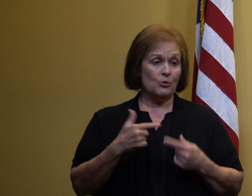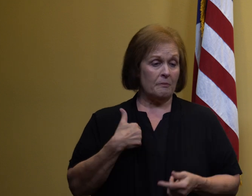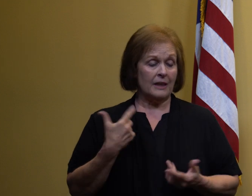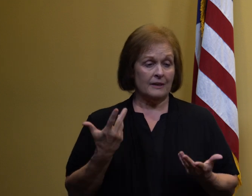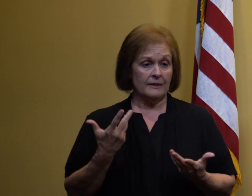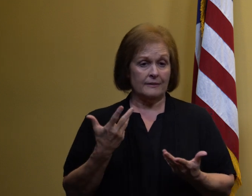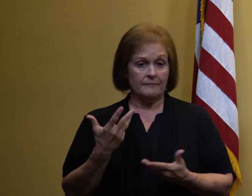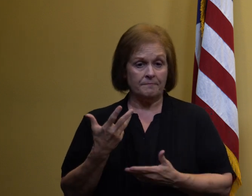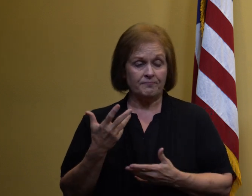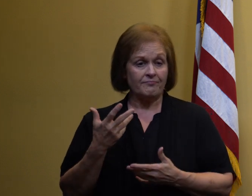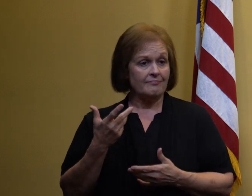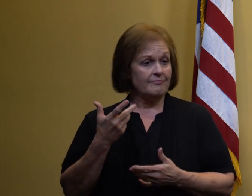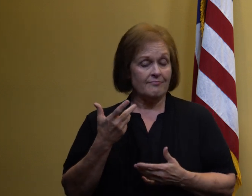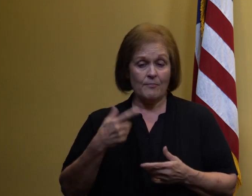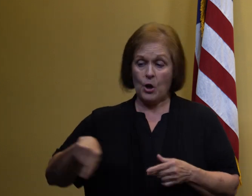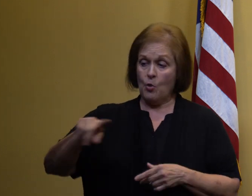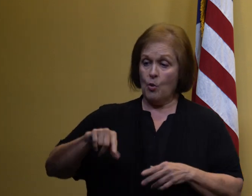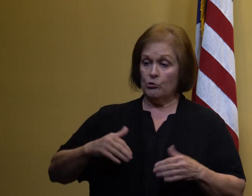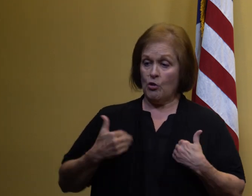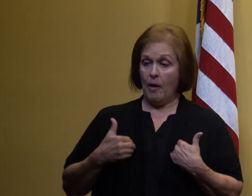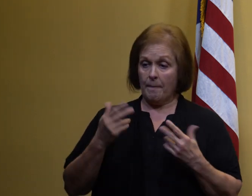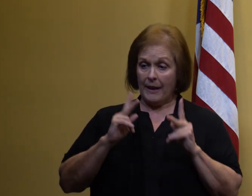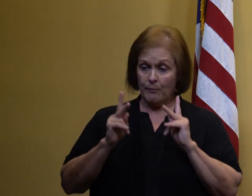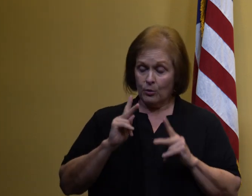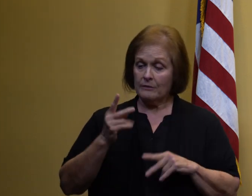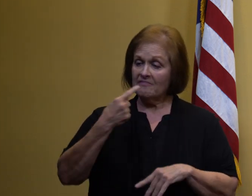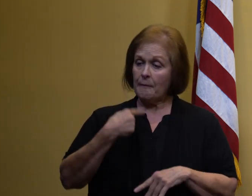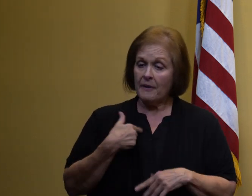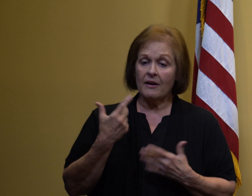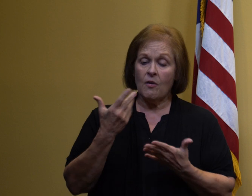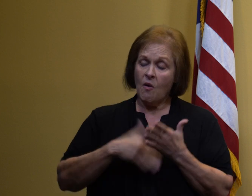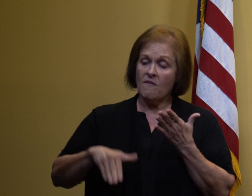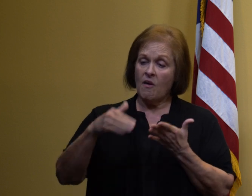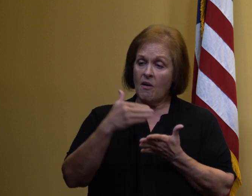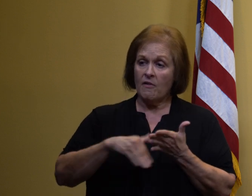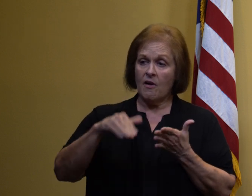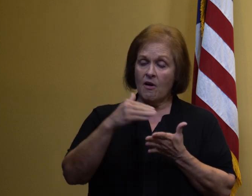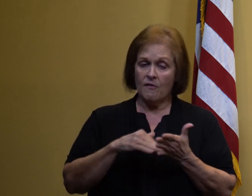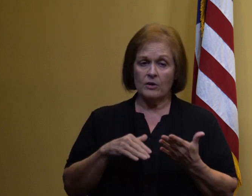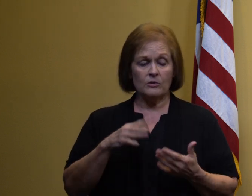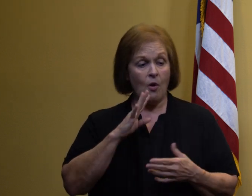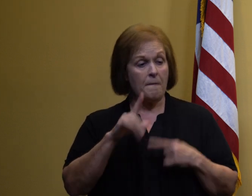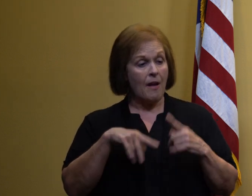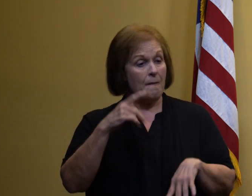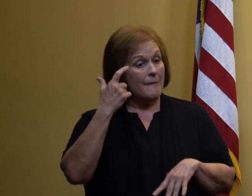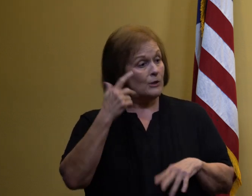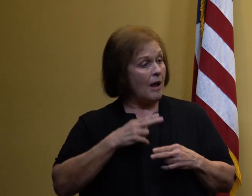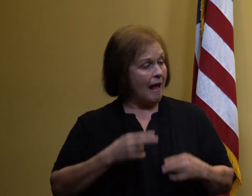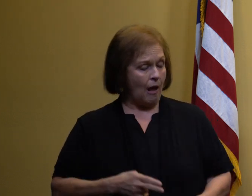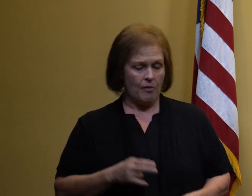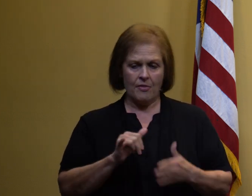me, to our young people, as I've listened to them over and over again, and mental health is one of their